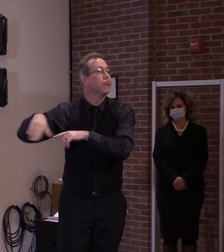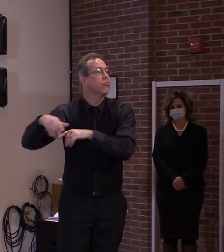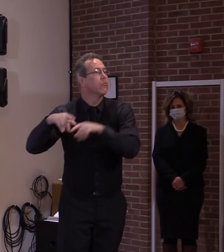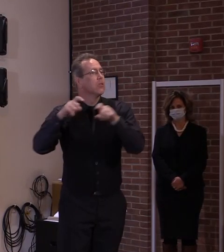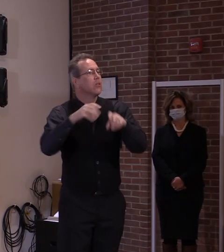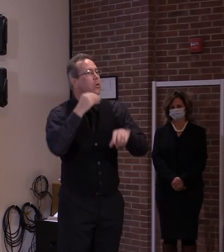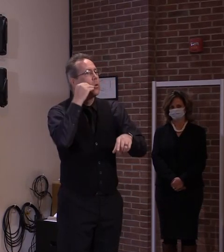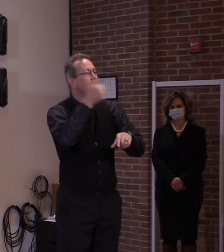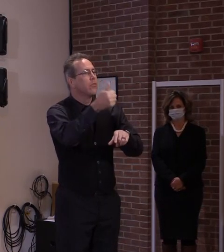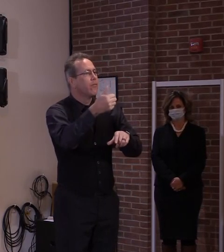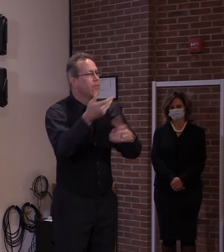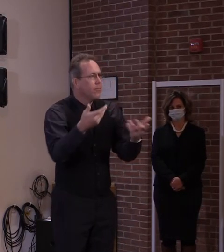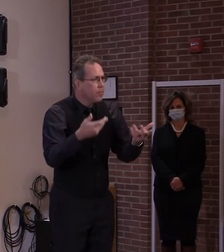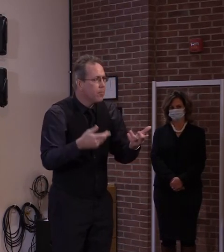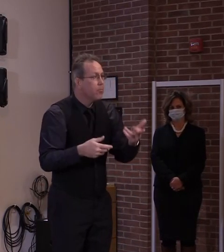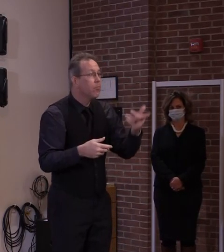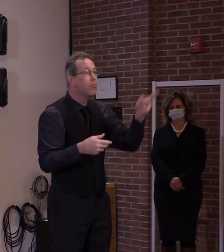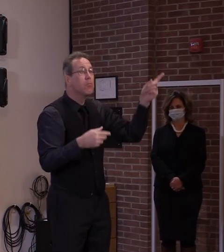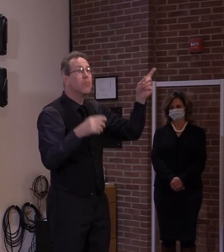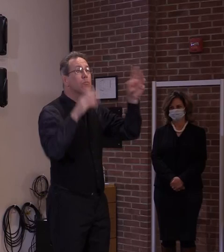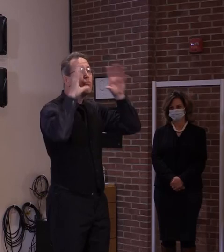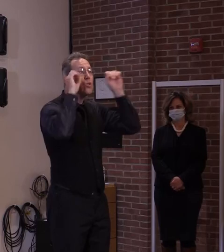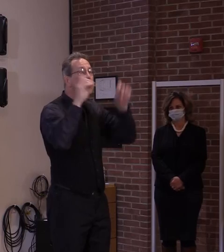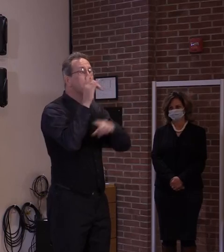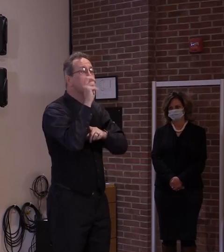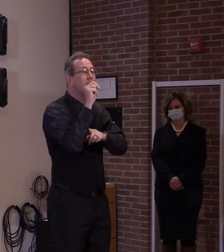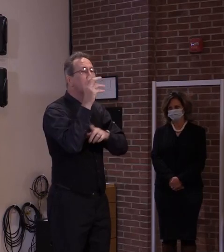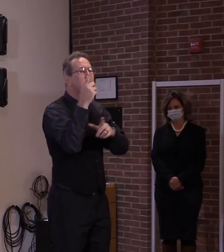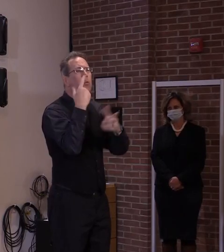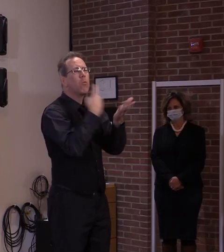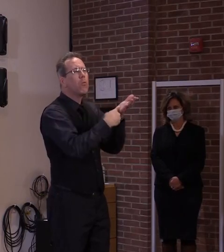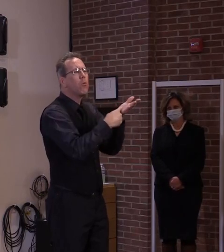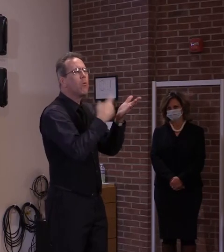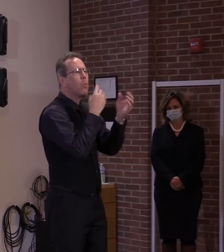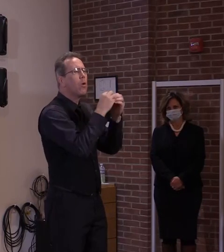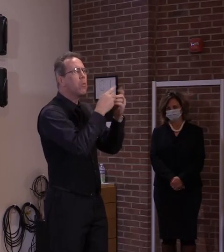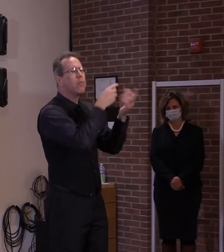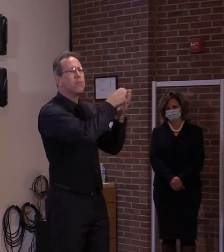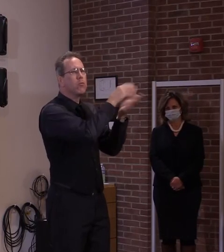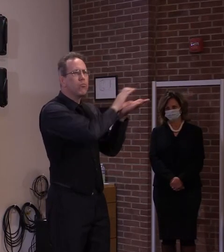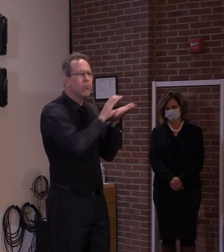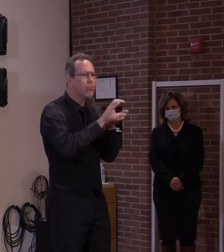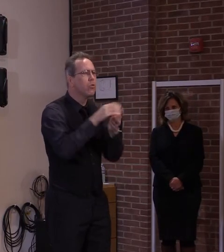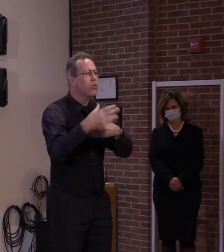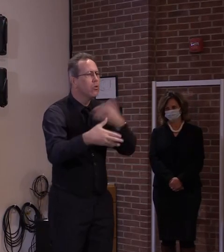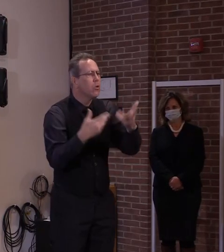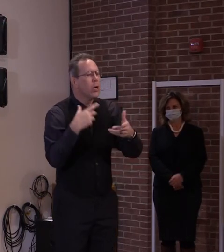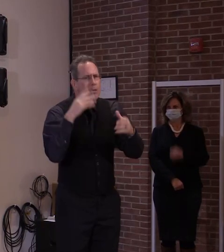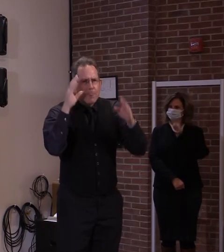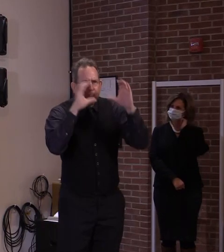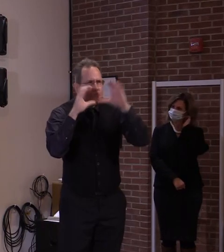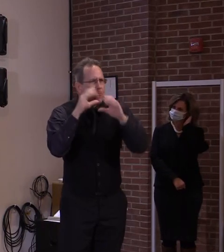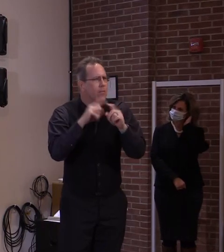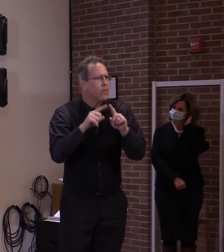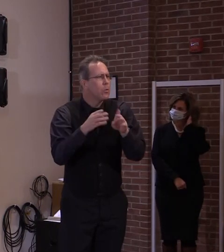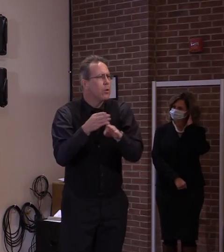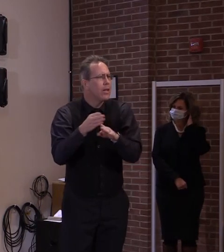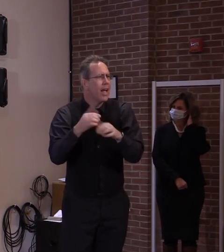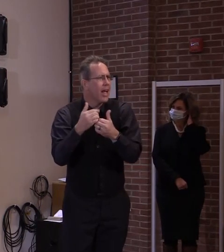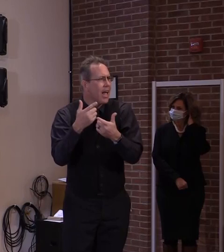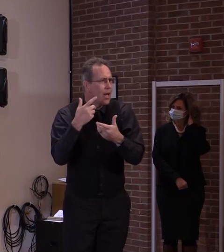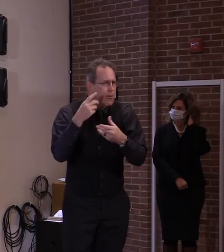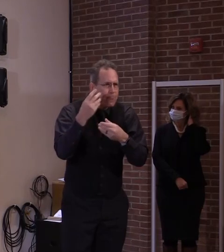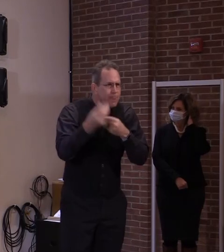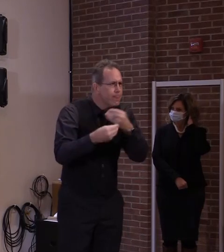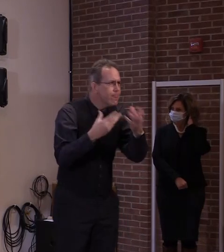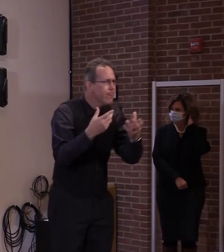readily available. We've had to search for a supply chain on these. I was hoping that the pharmacies would have more of a